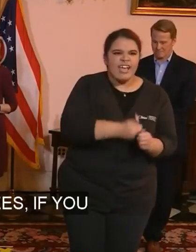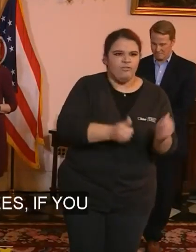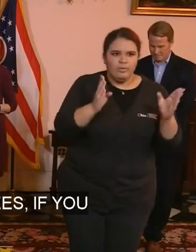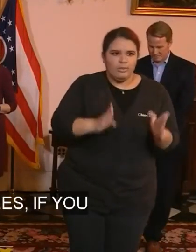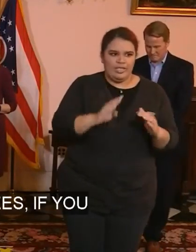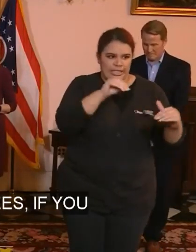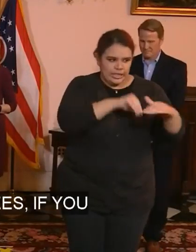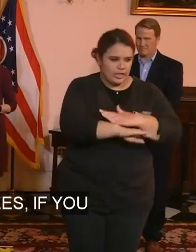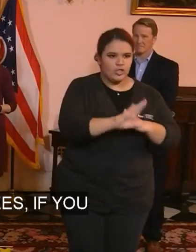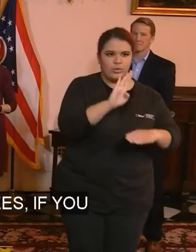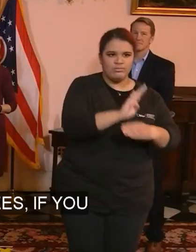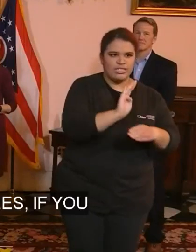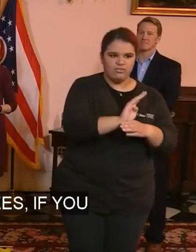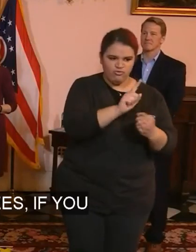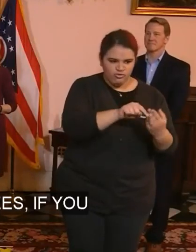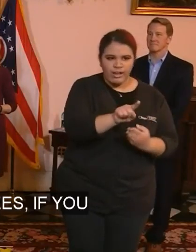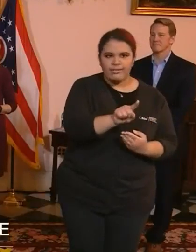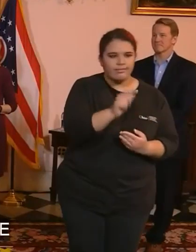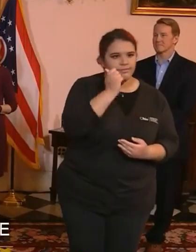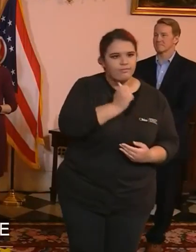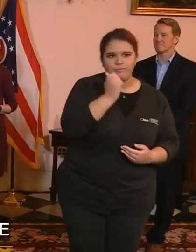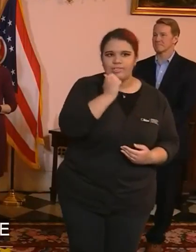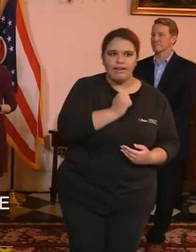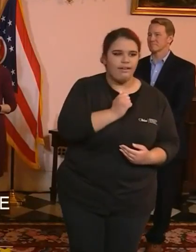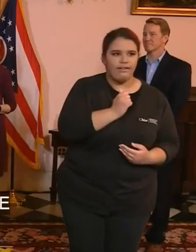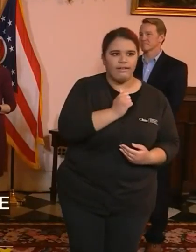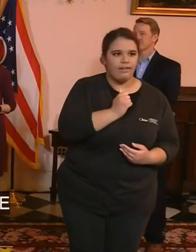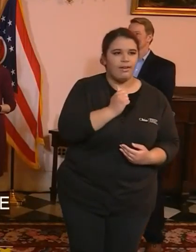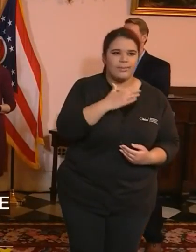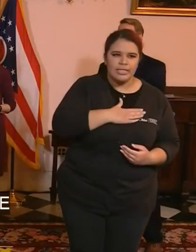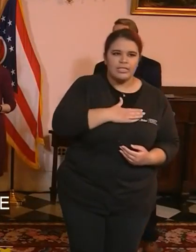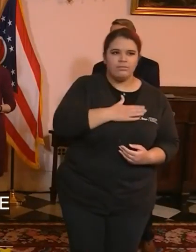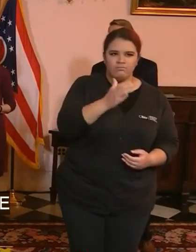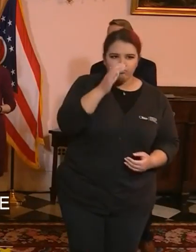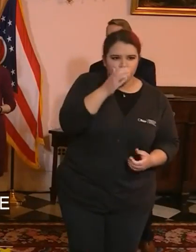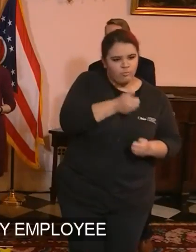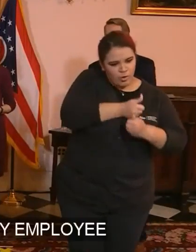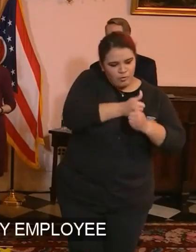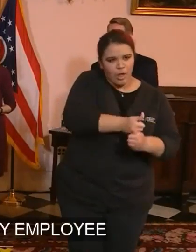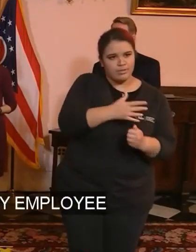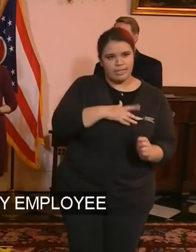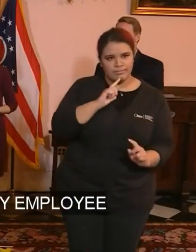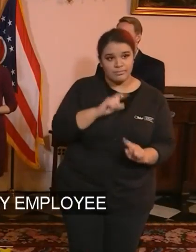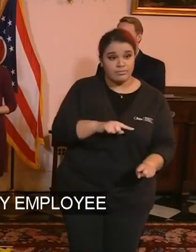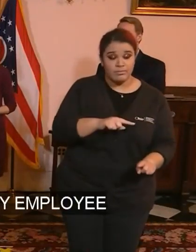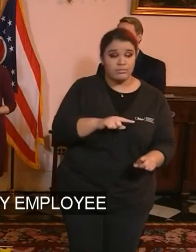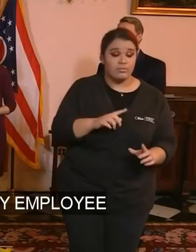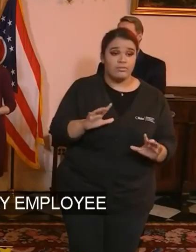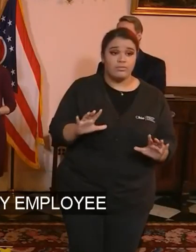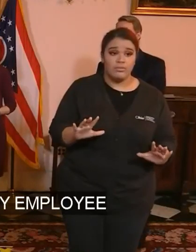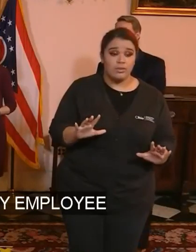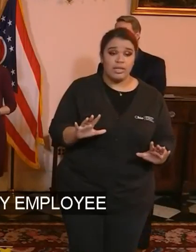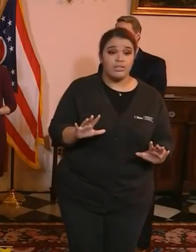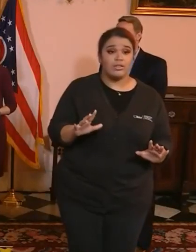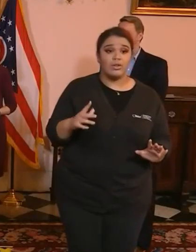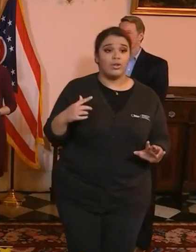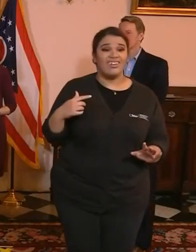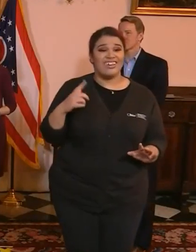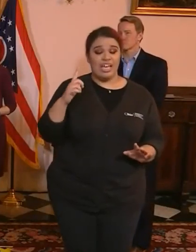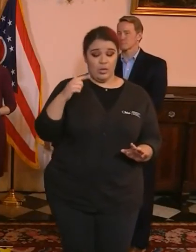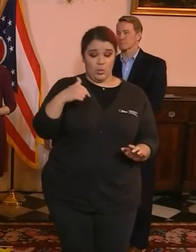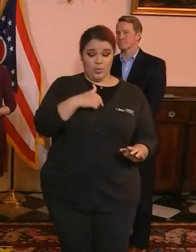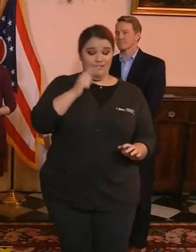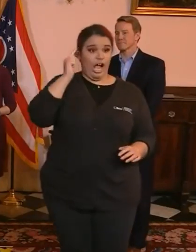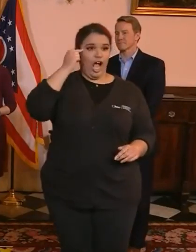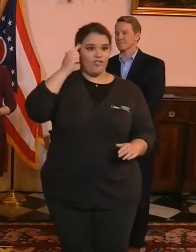day. We have to take these actions, but we can't do all this. Everybody has to do it.